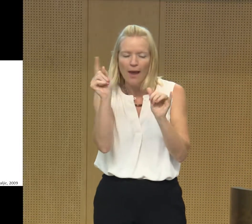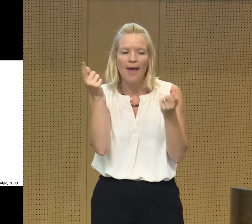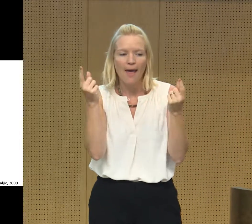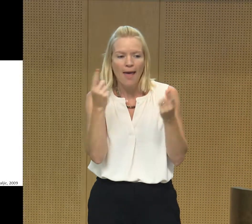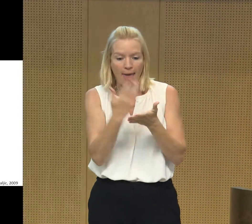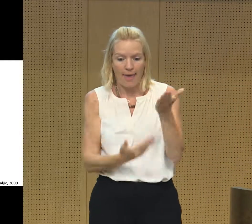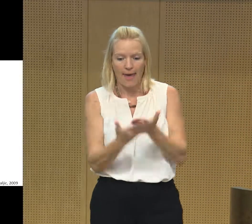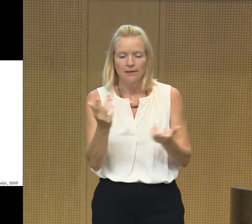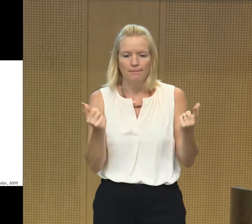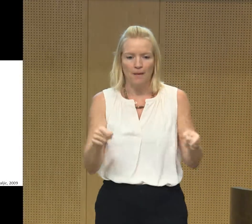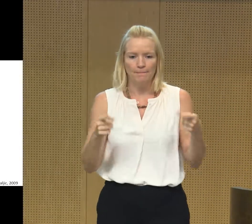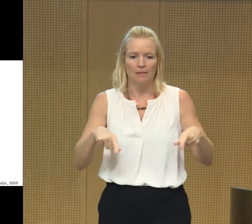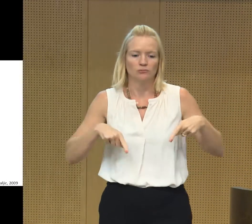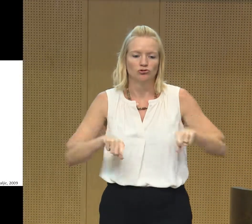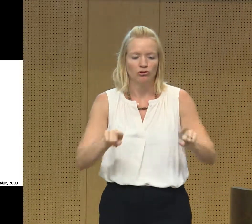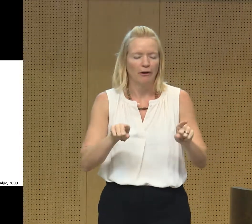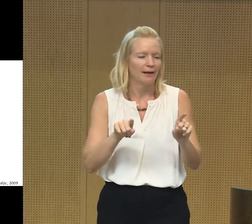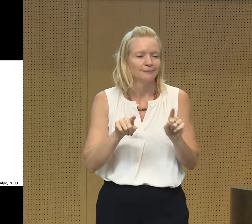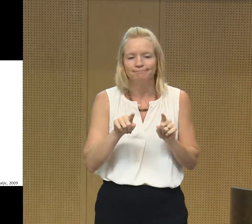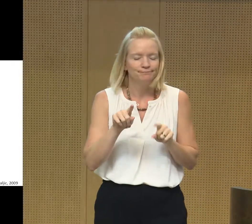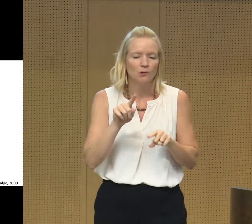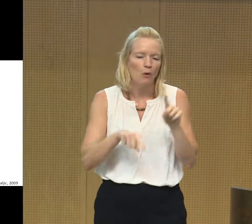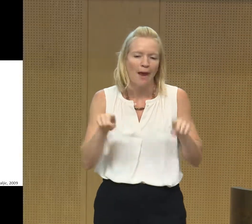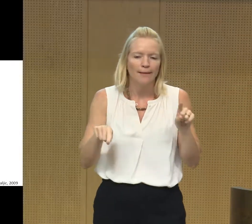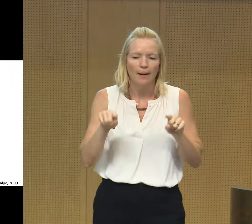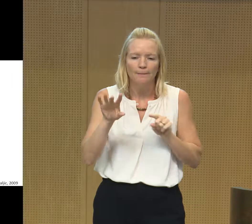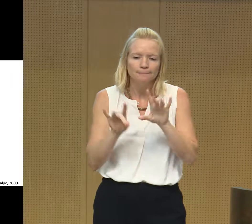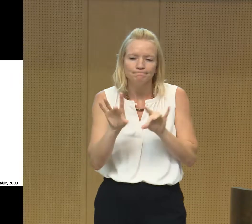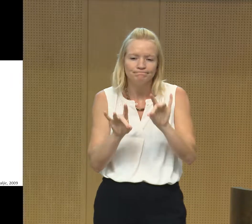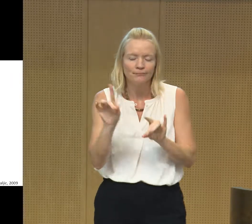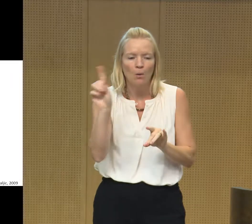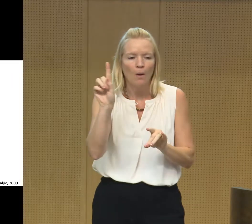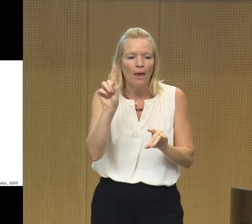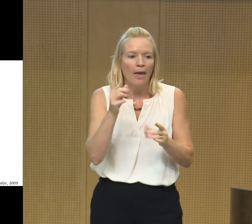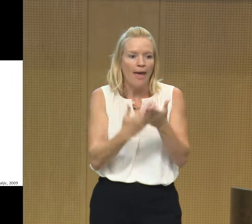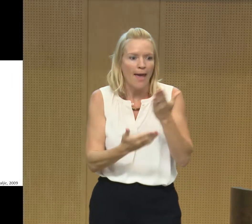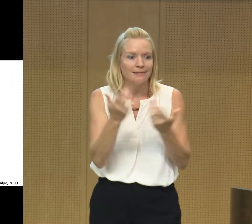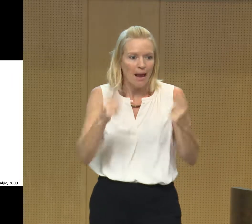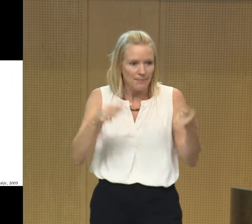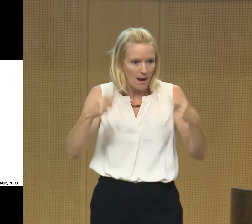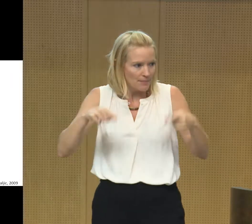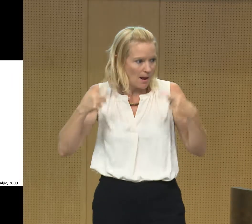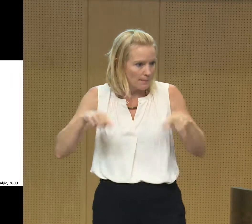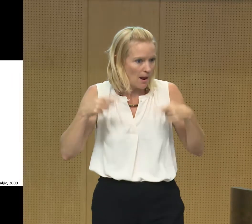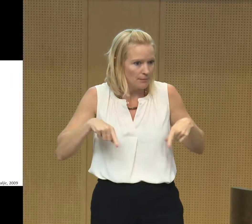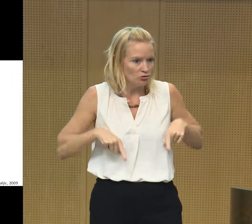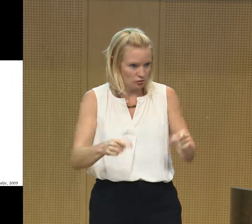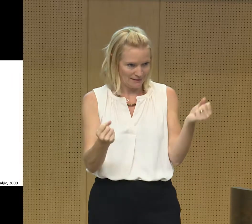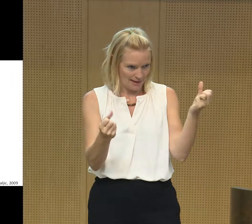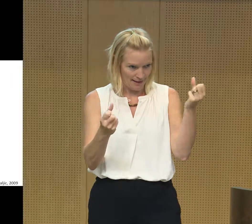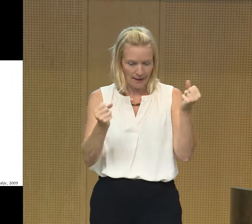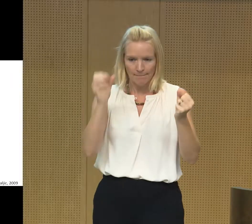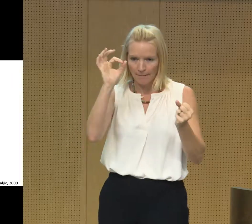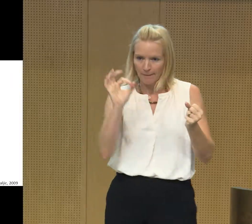And I measured where the hands typically are during random choices of